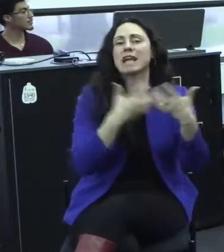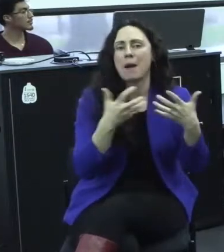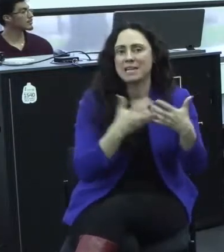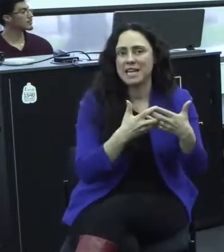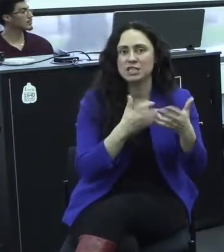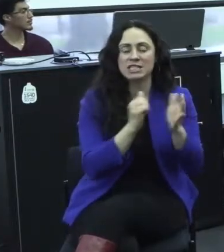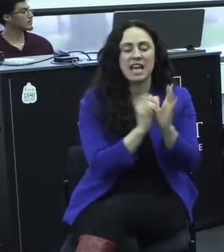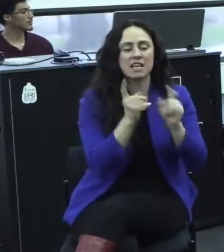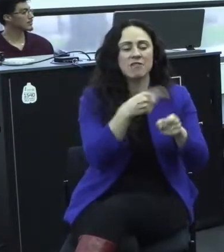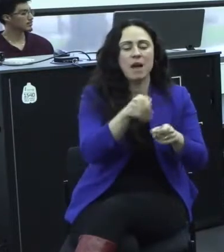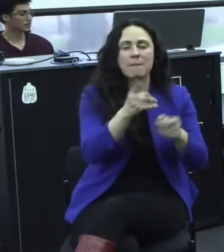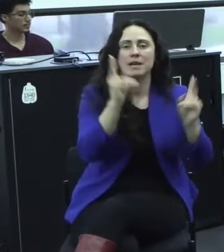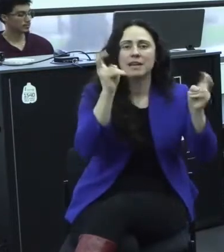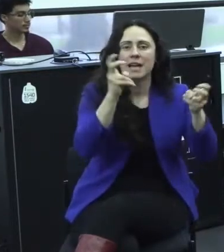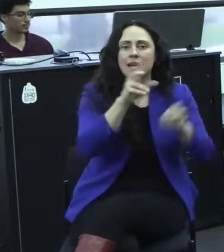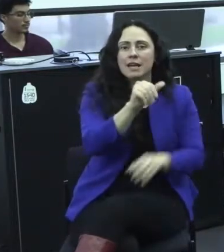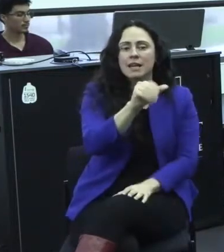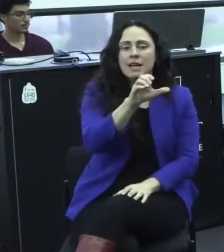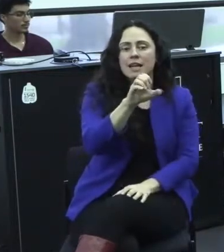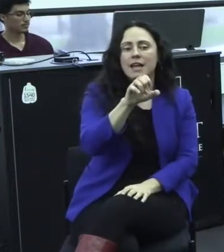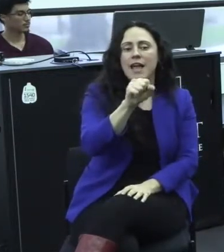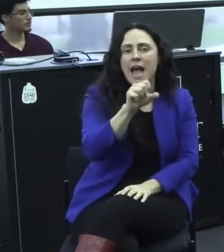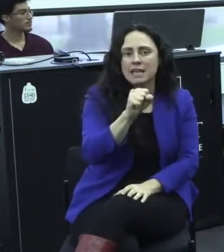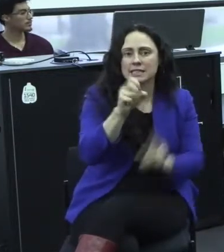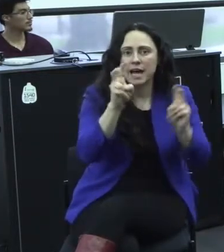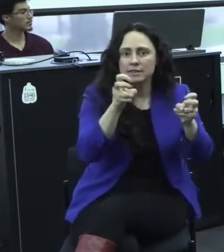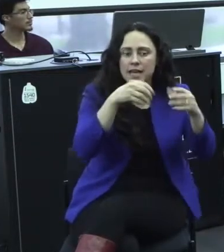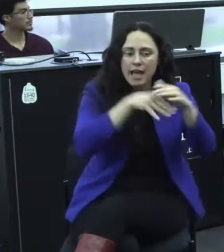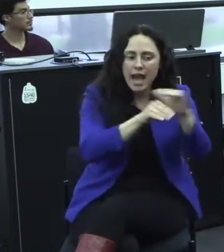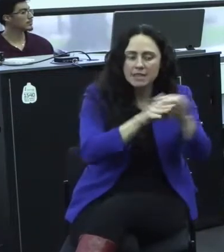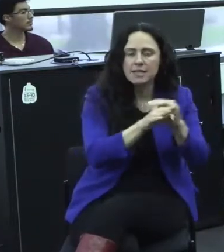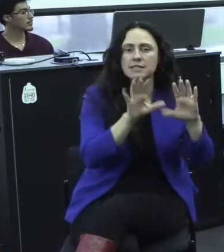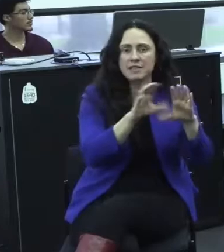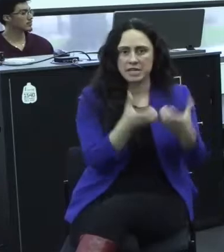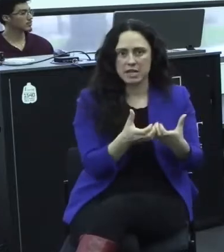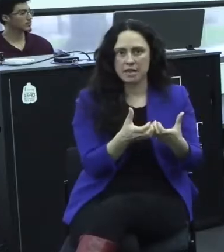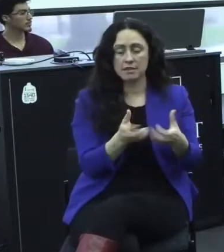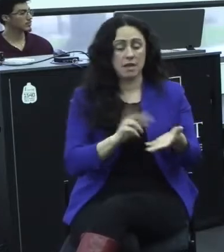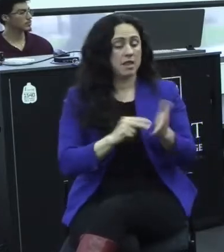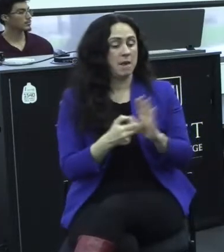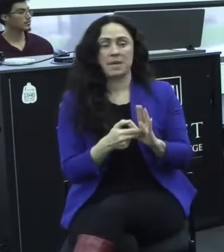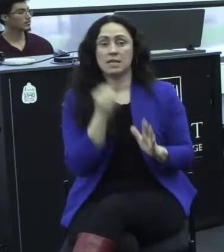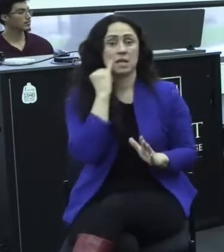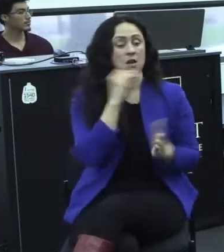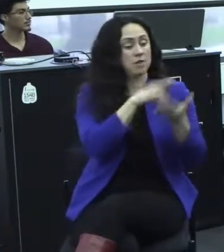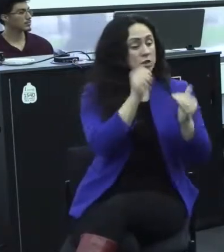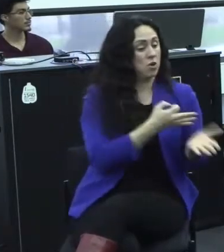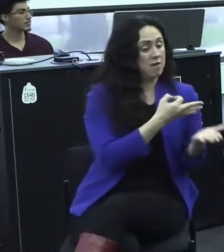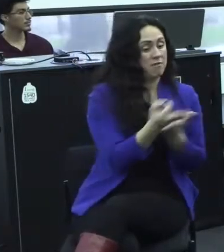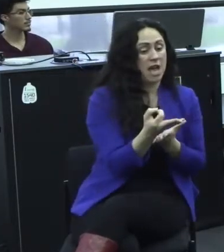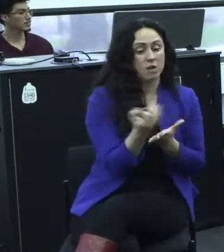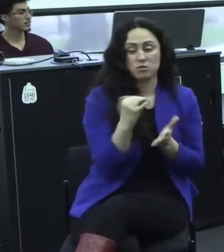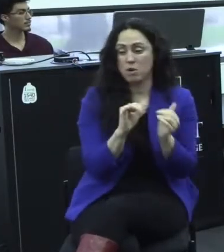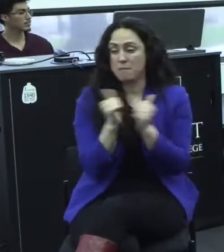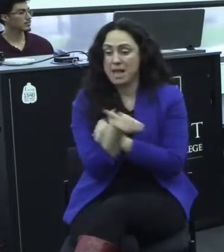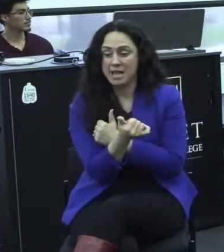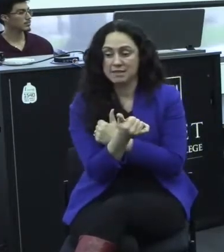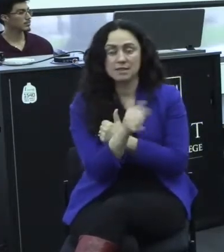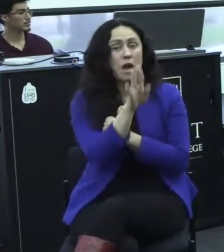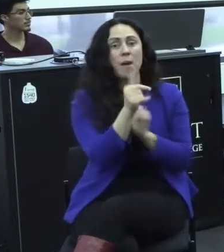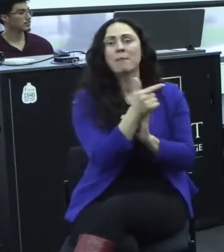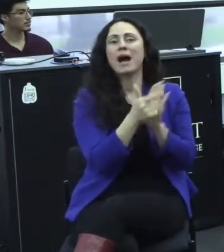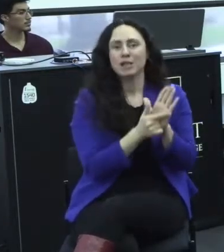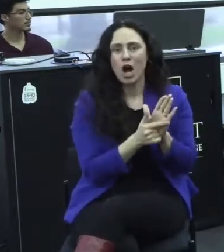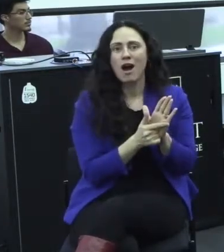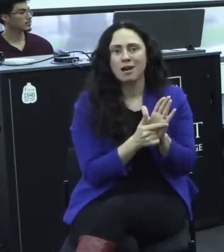them access to the class. Which means whether a student fails or not by law, we're just going the